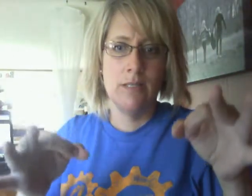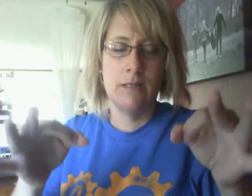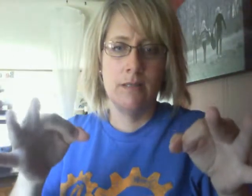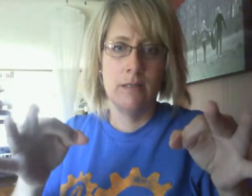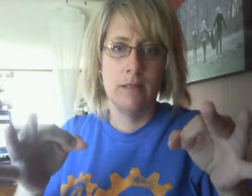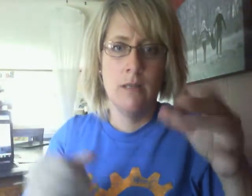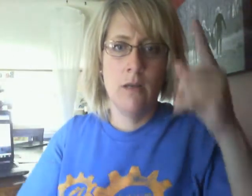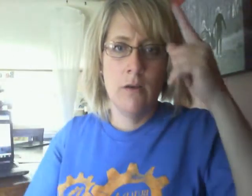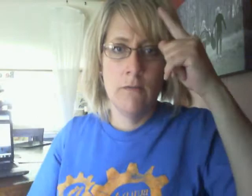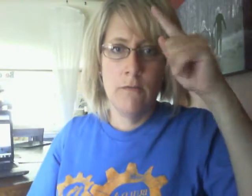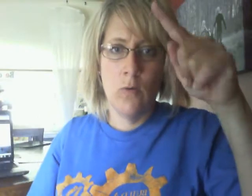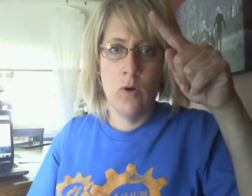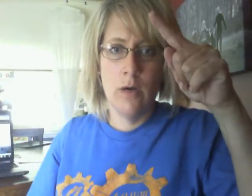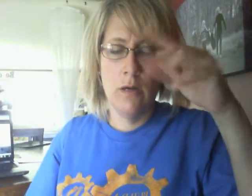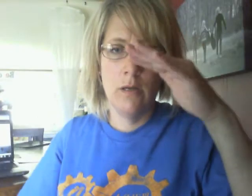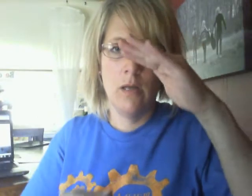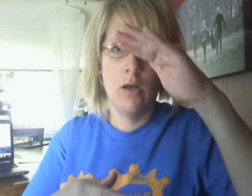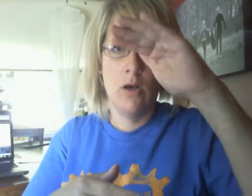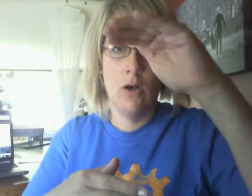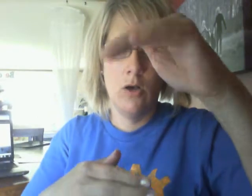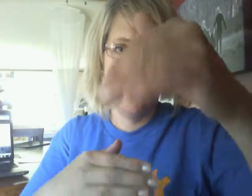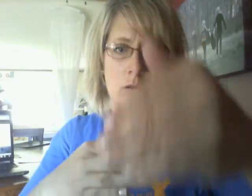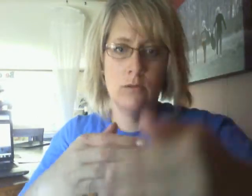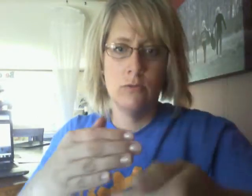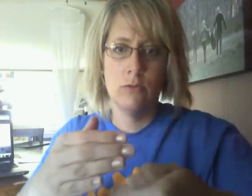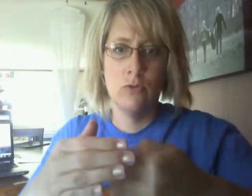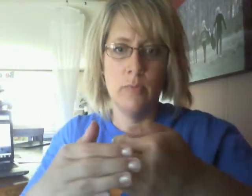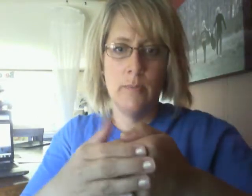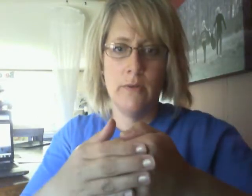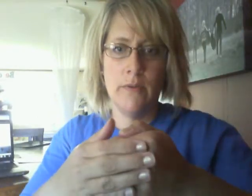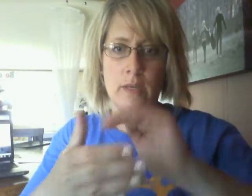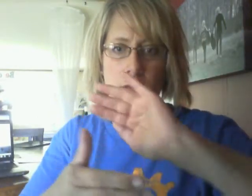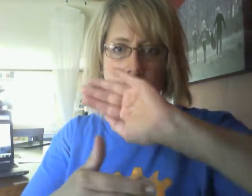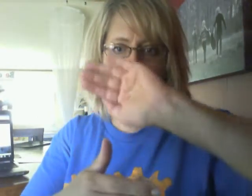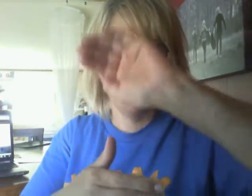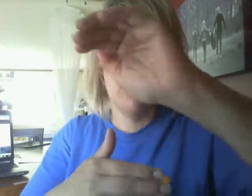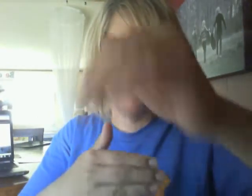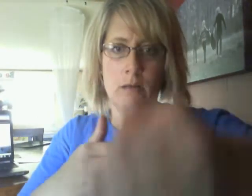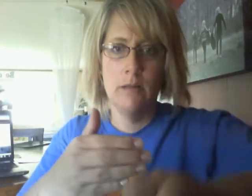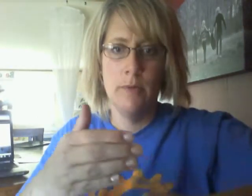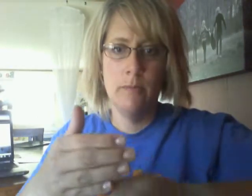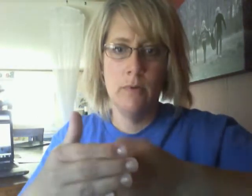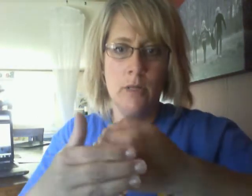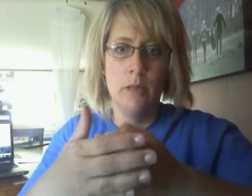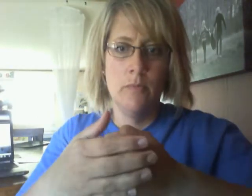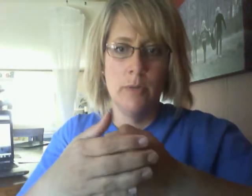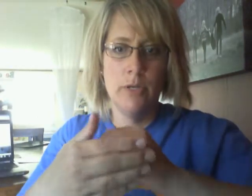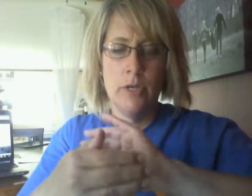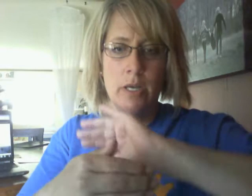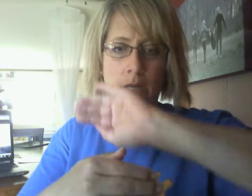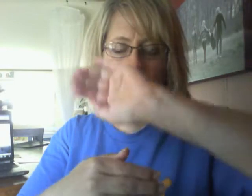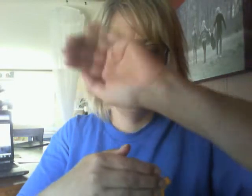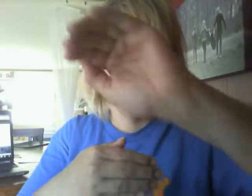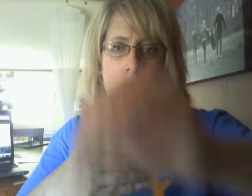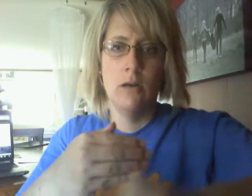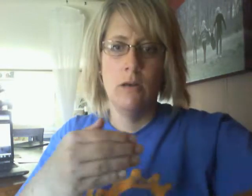justice for all. Scoop up everything you see, all the people, put them in your hand,